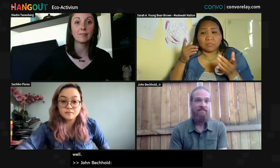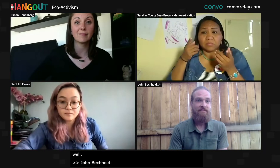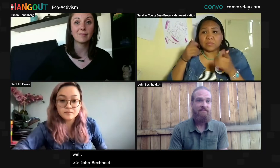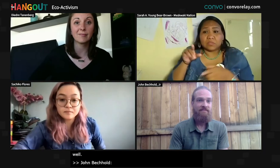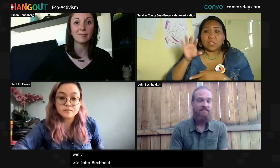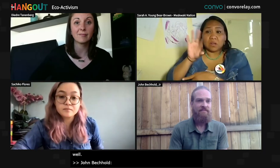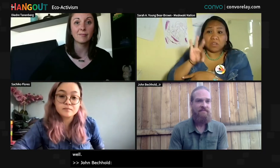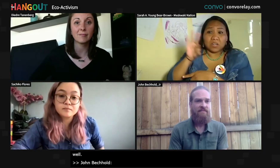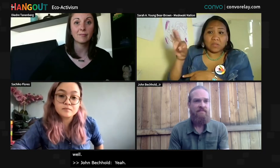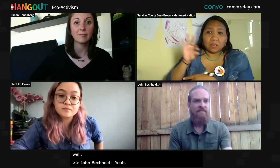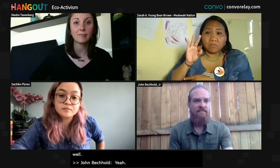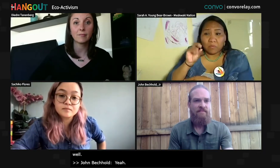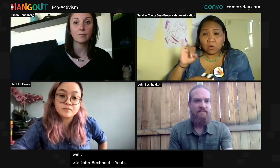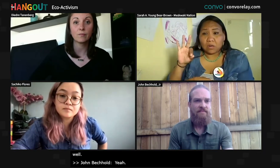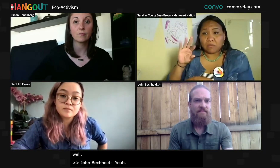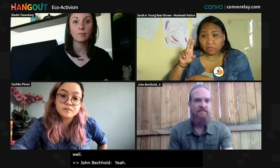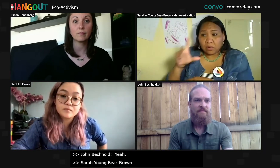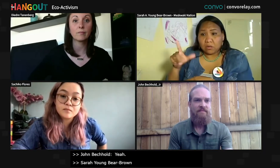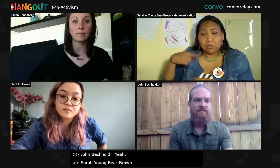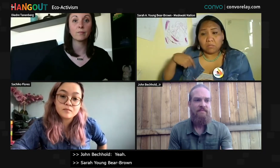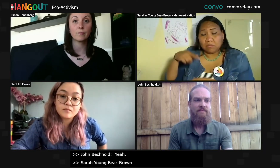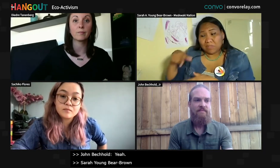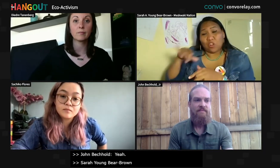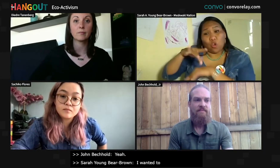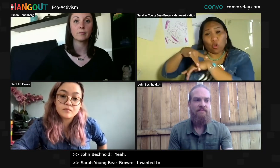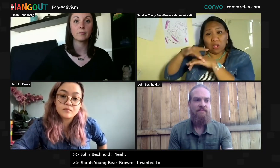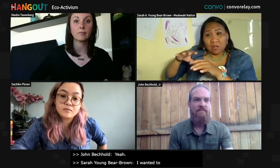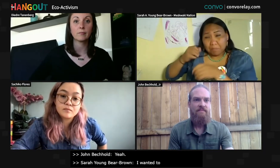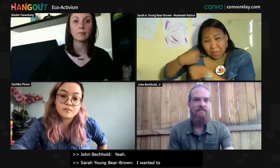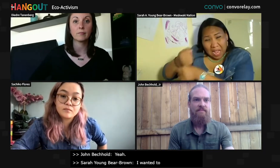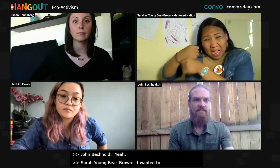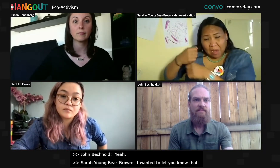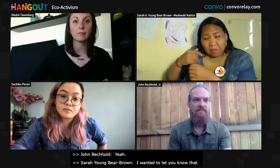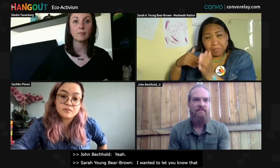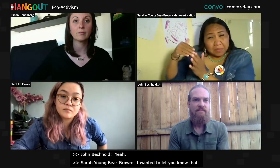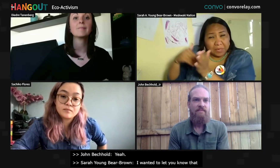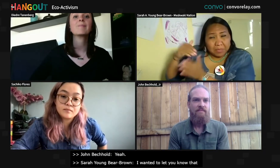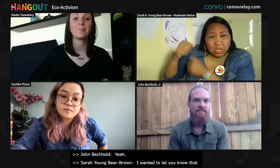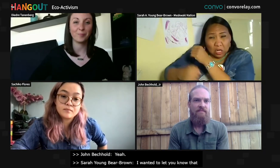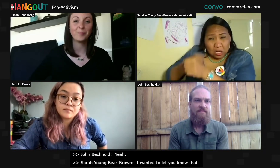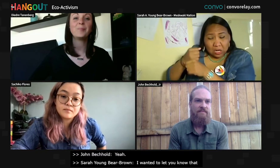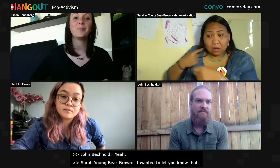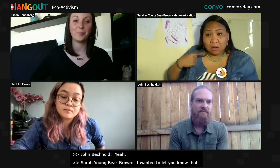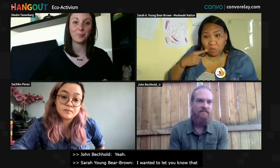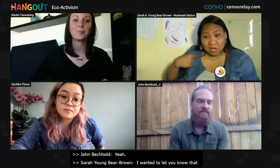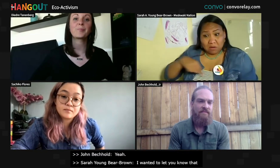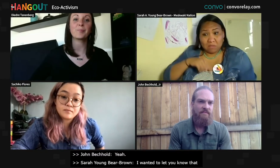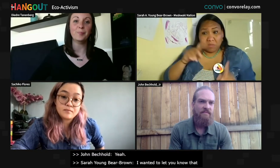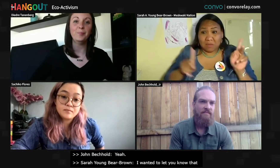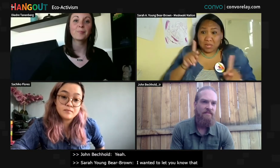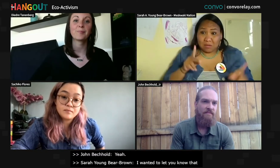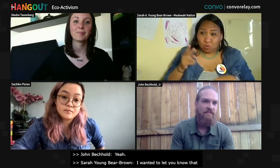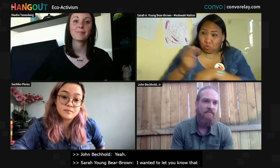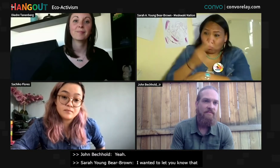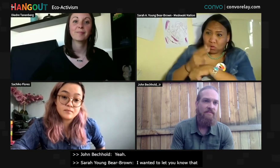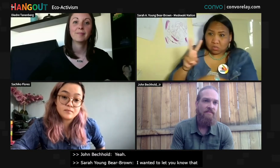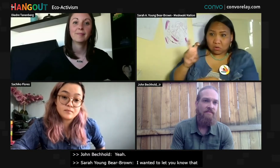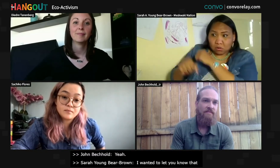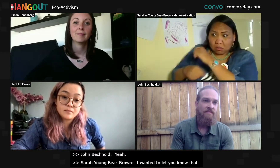Yeah. I wanted to let you know that in Fair Fall, the earth has made millions a year, and